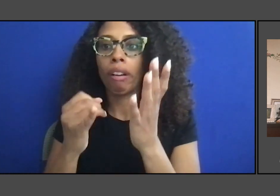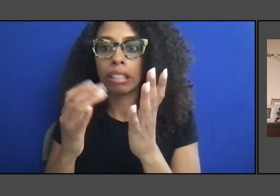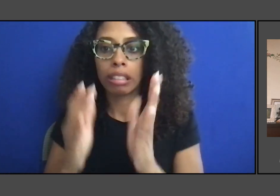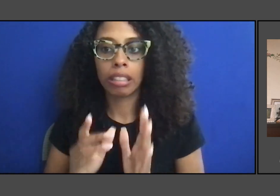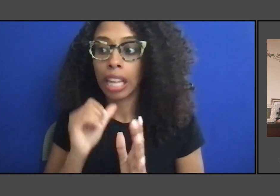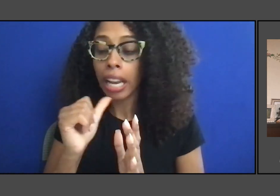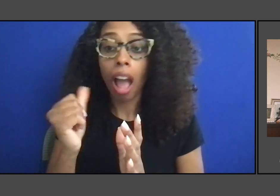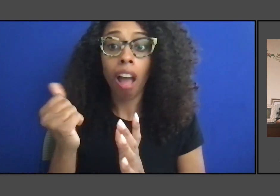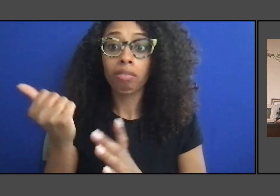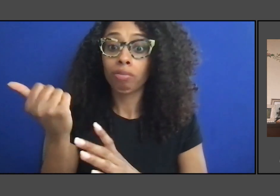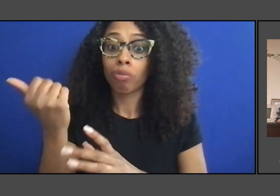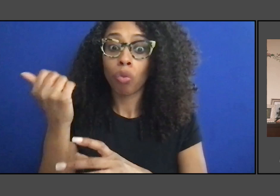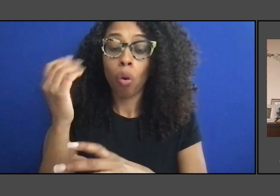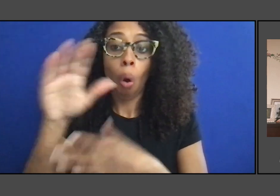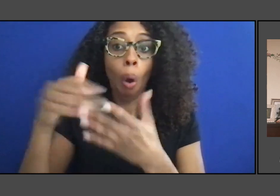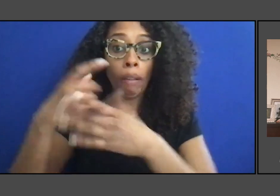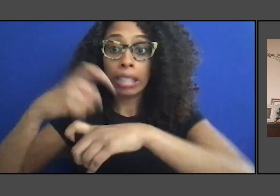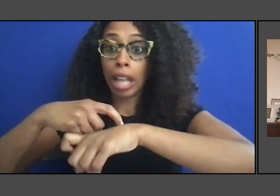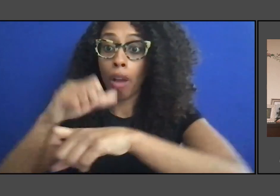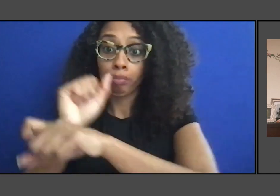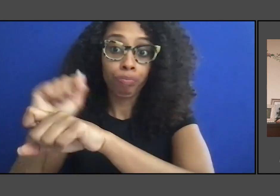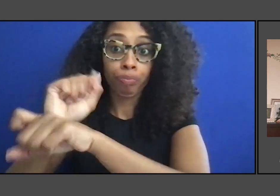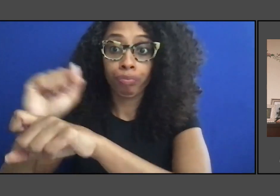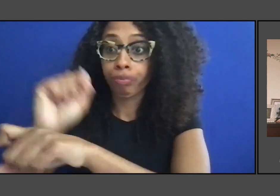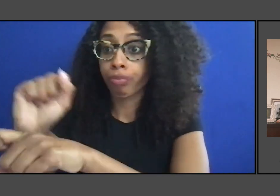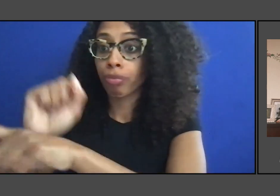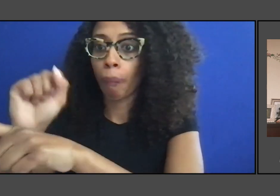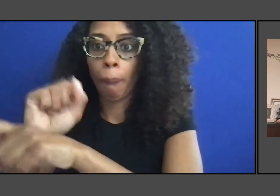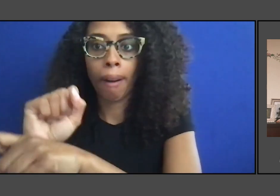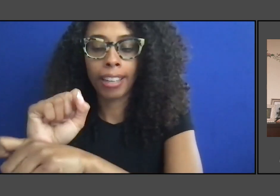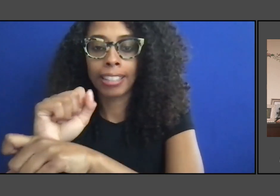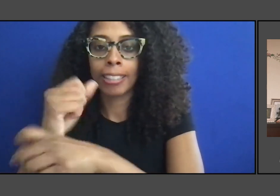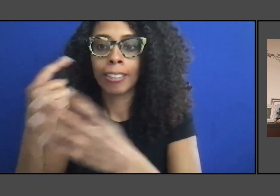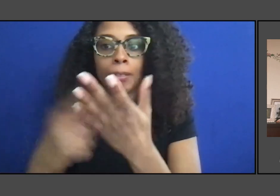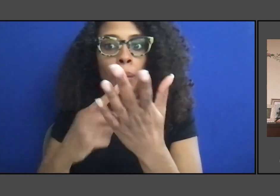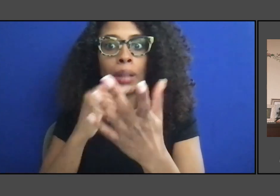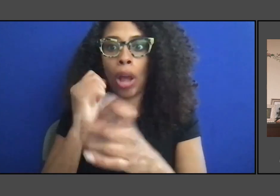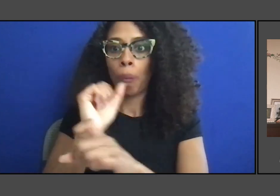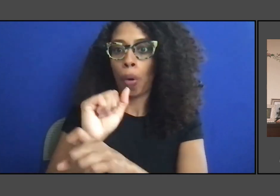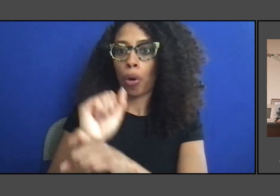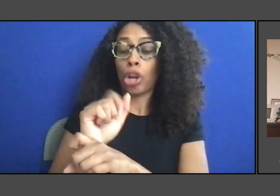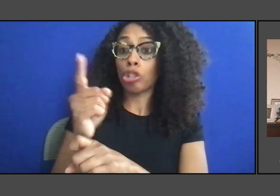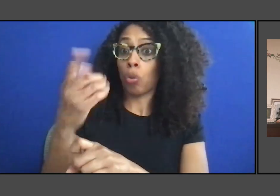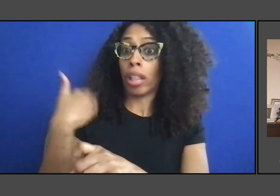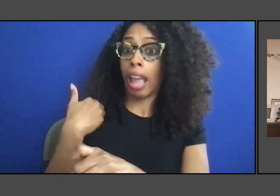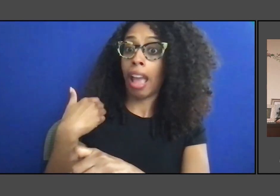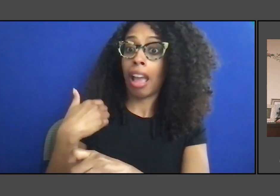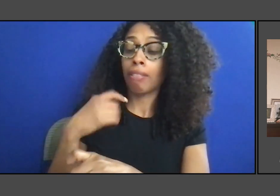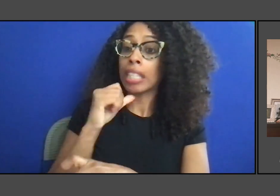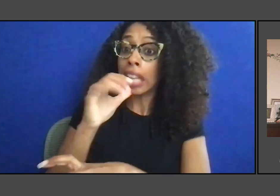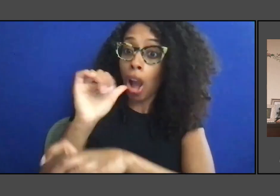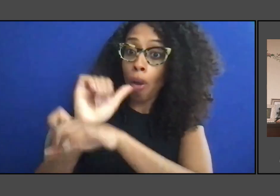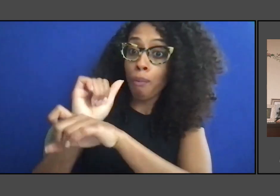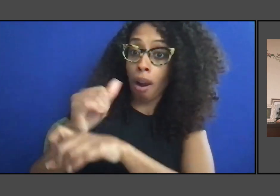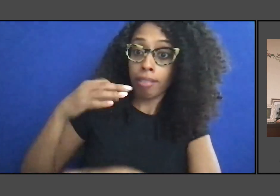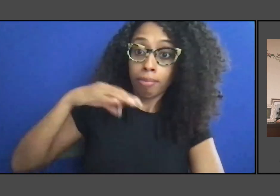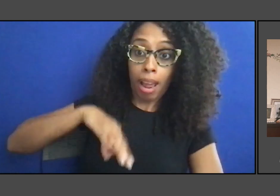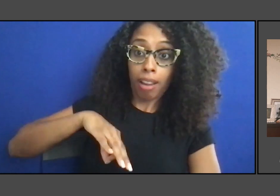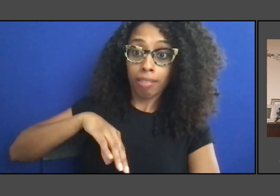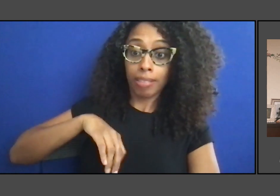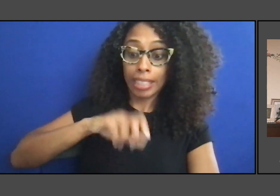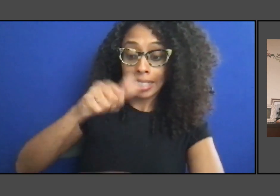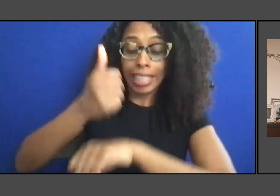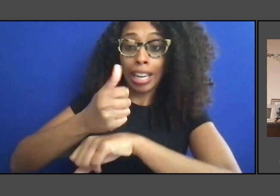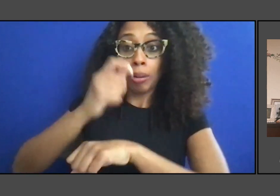else in society. So they have unemployment benefits specifically designed for artists, providing a